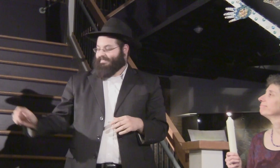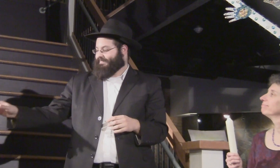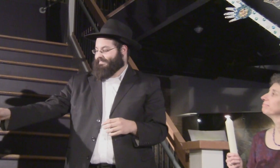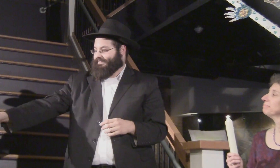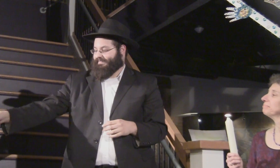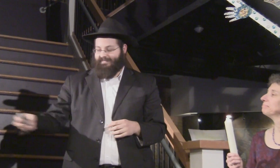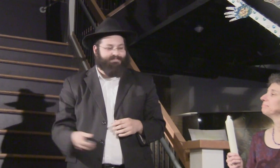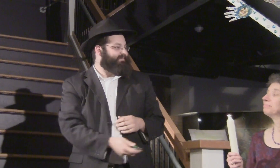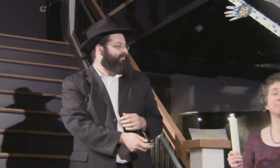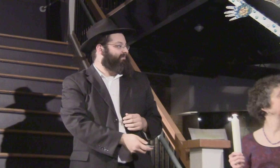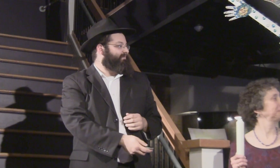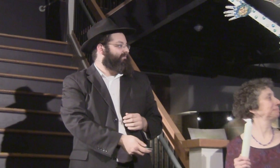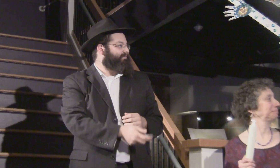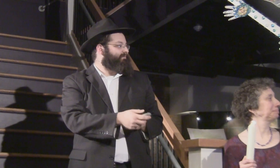Amen.